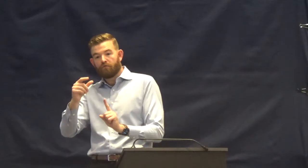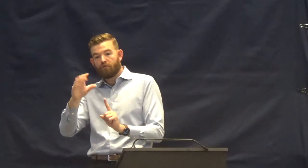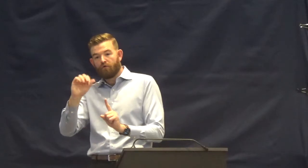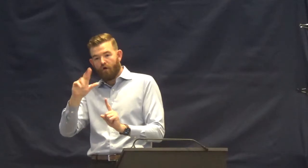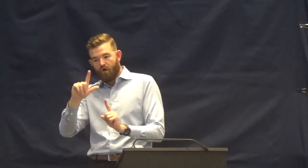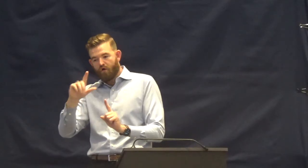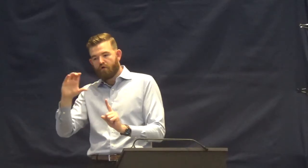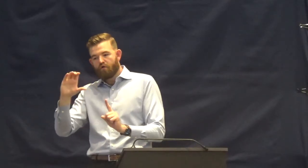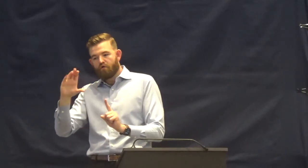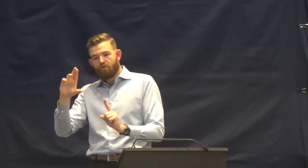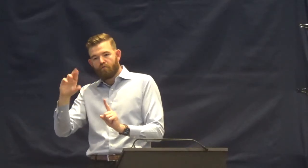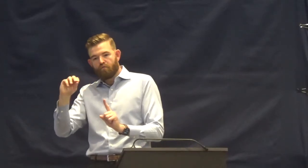Carl